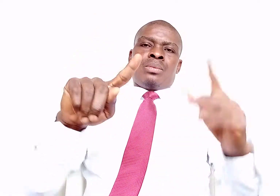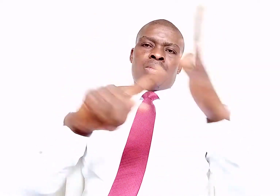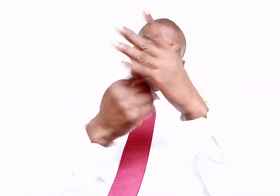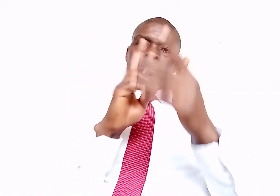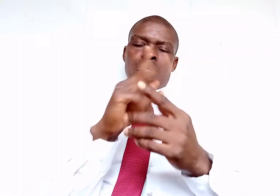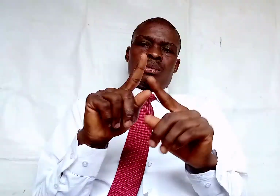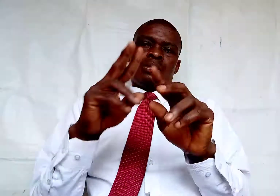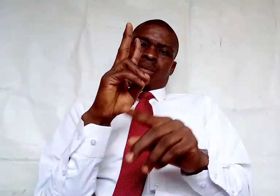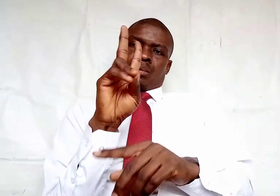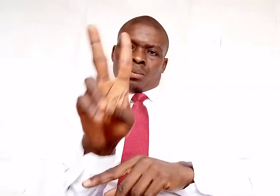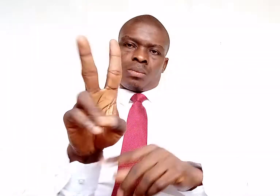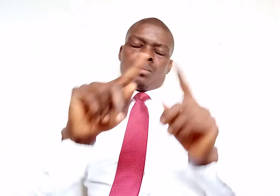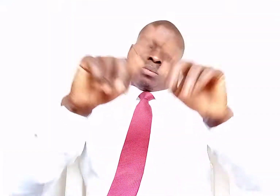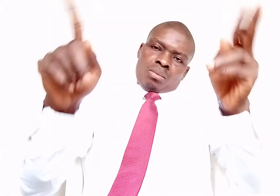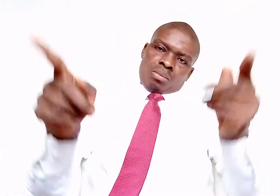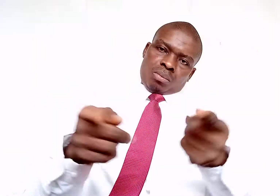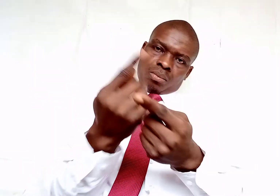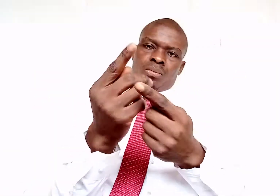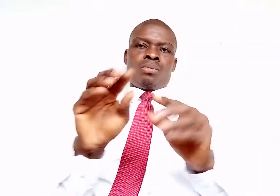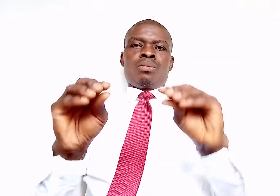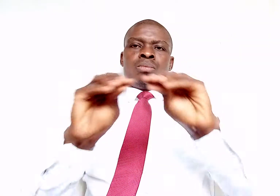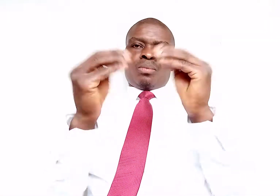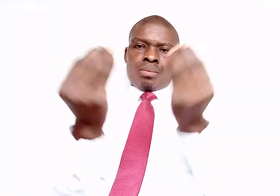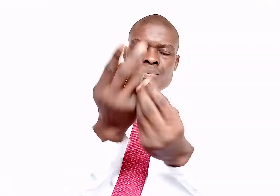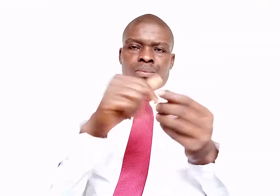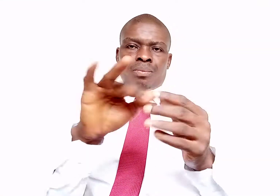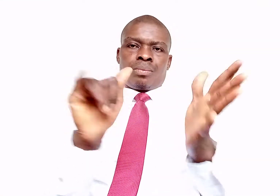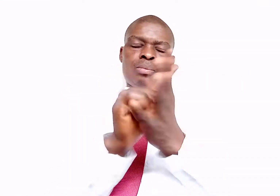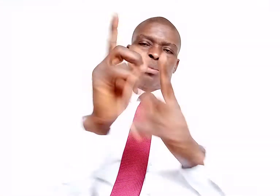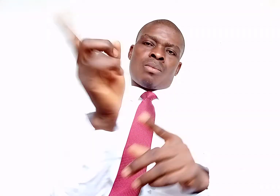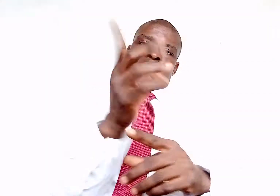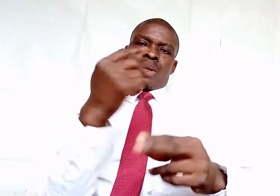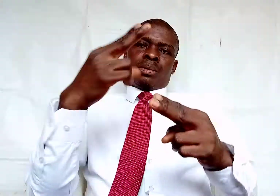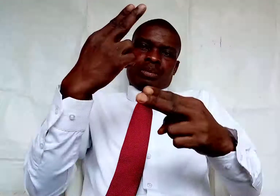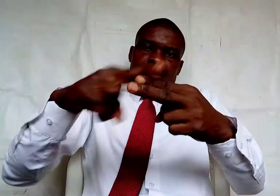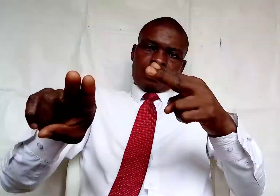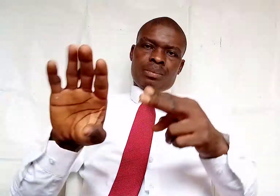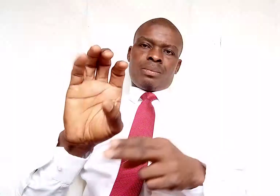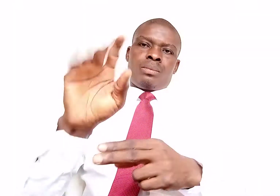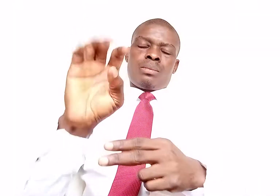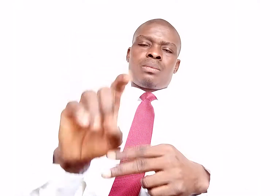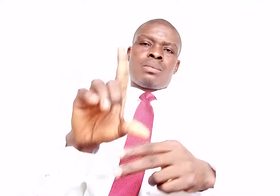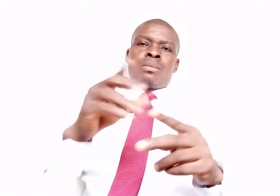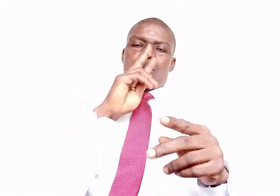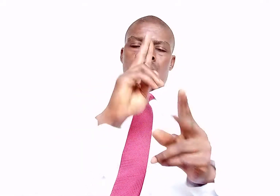on each side of the uterus where the egg cells are produced and